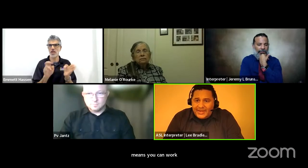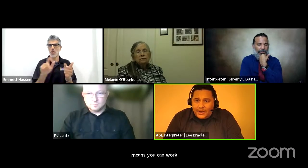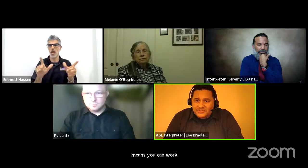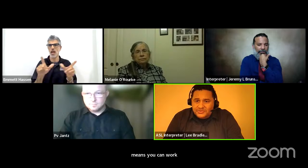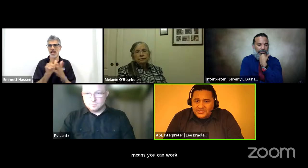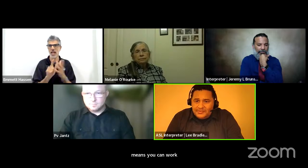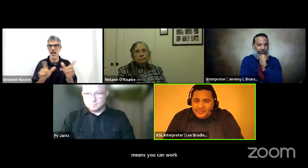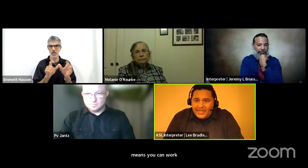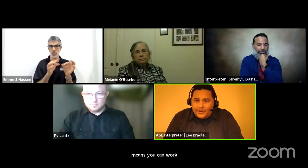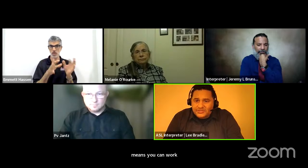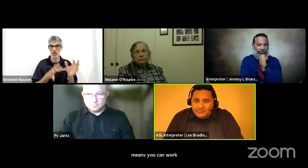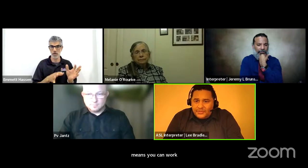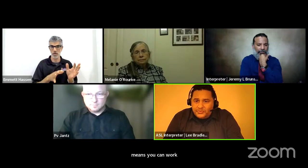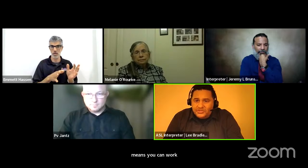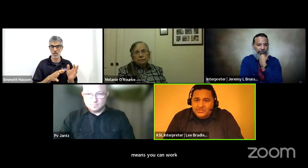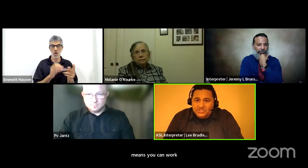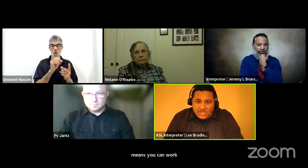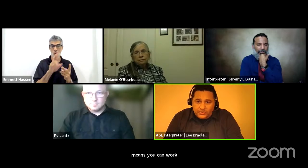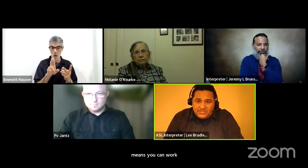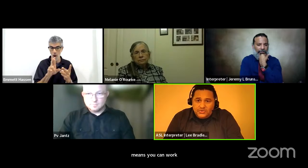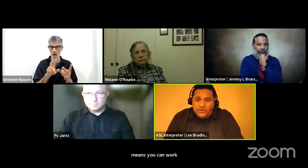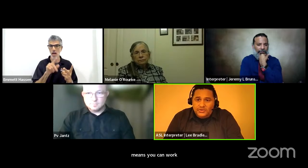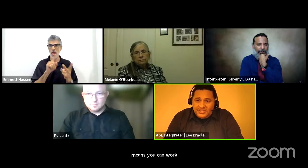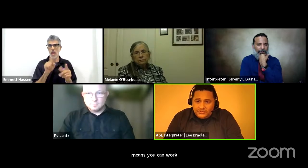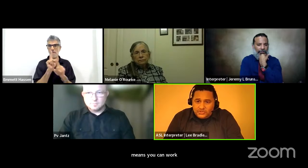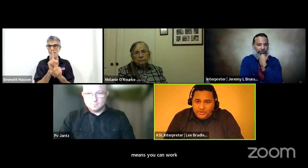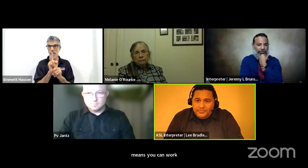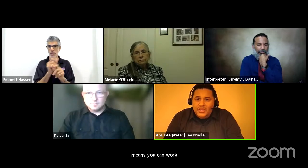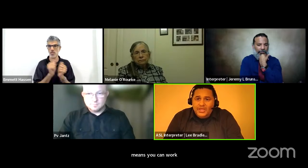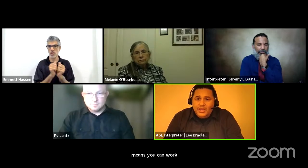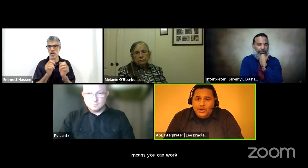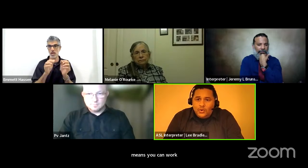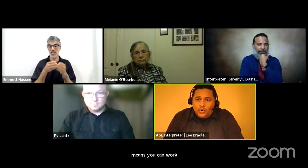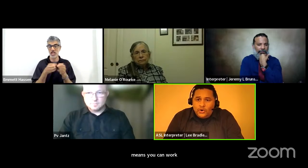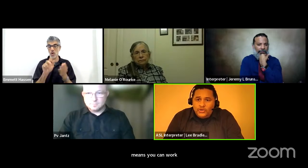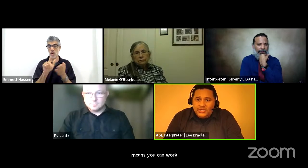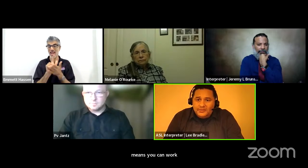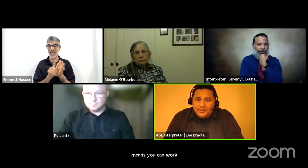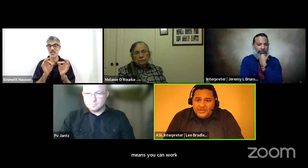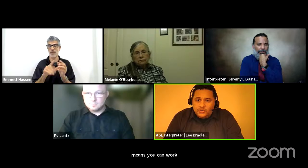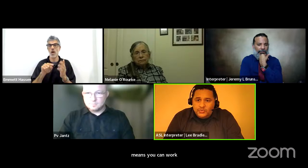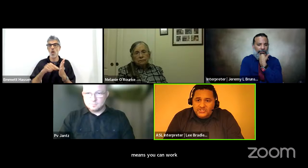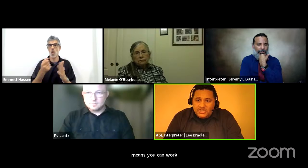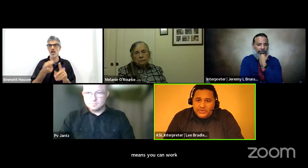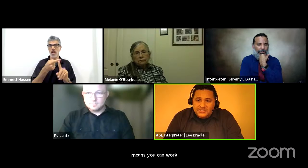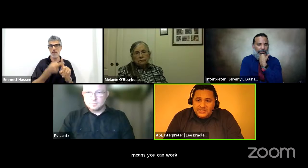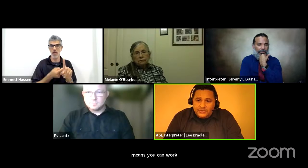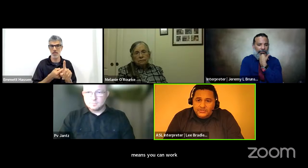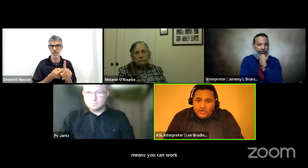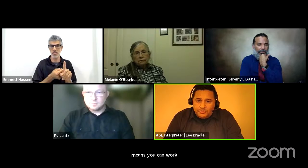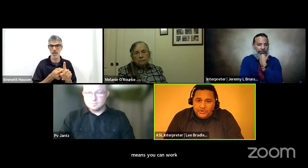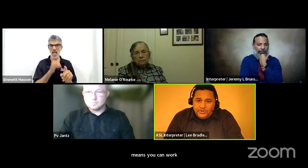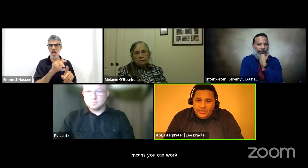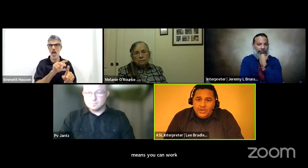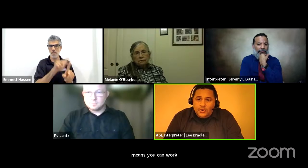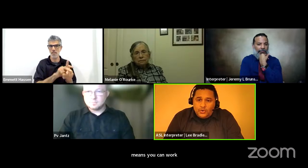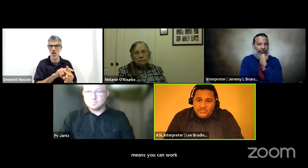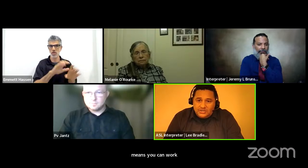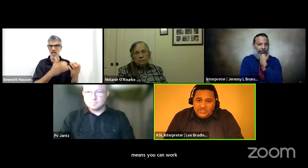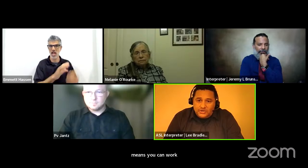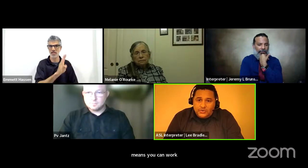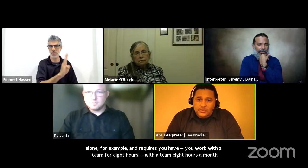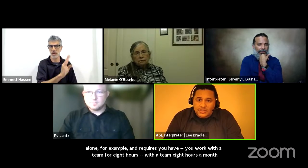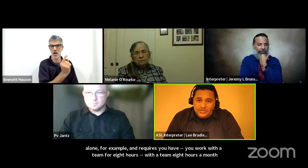for 8 hours with a team 8 hours a month with a generalist or legal interpreter, or you can mentor with a generous legal interpreter